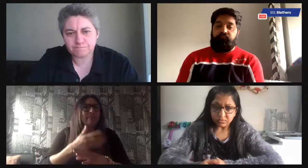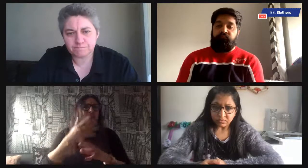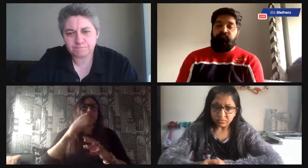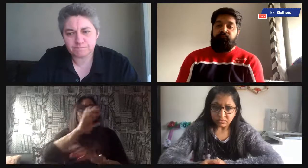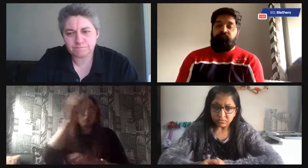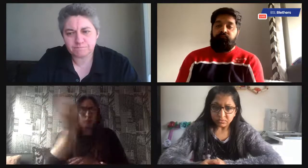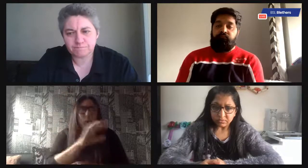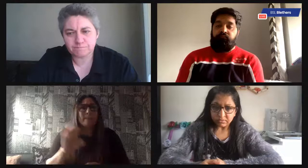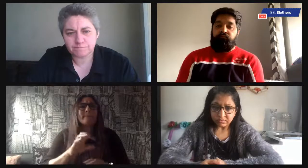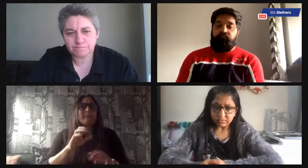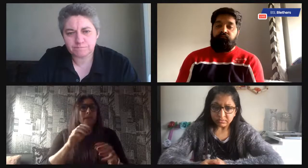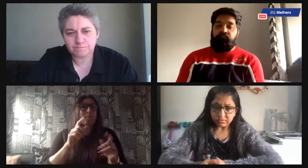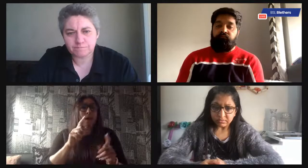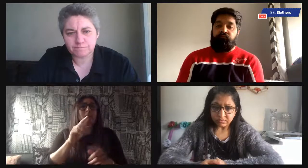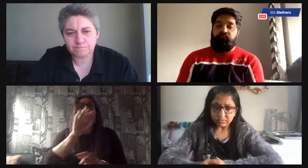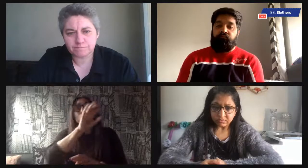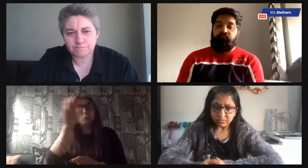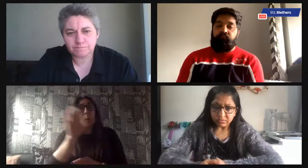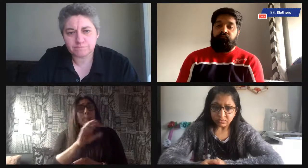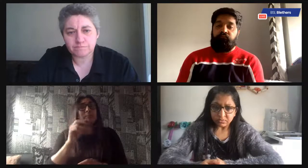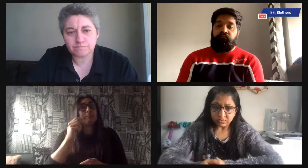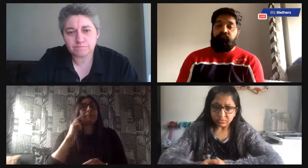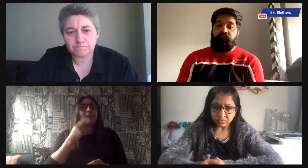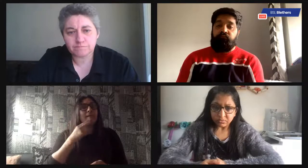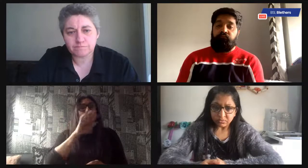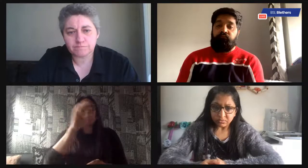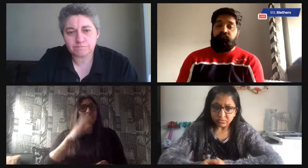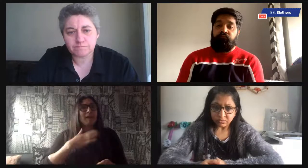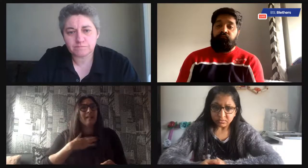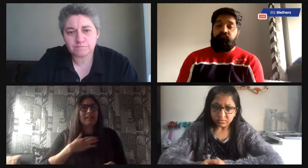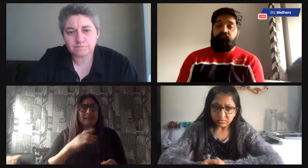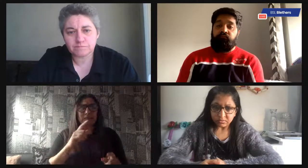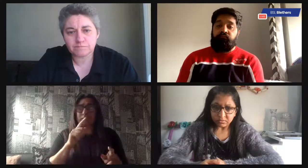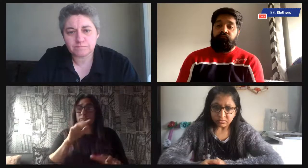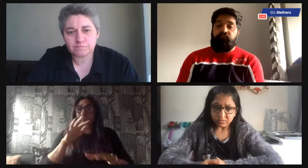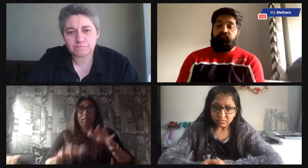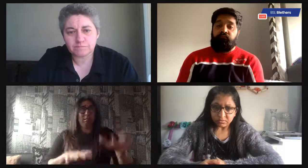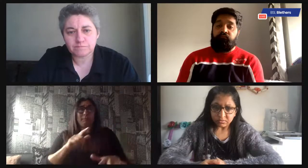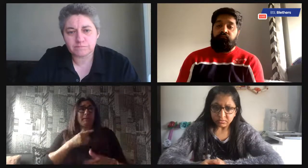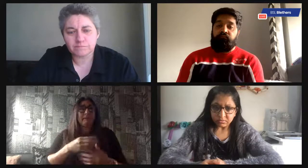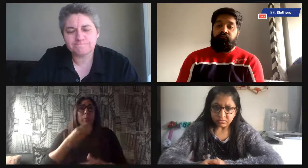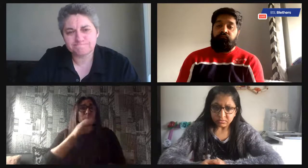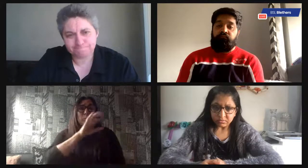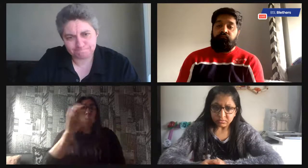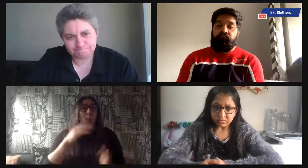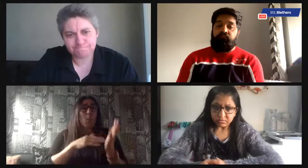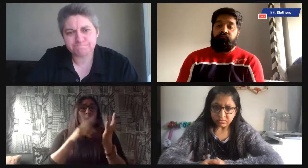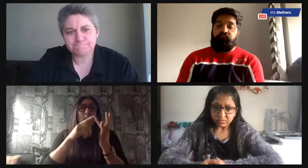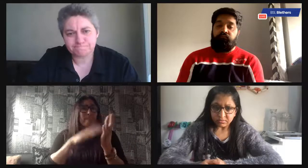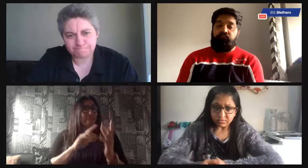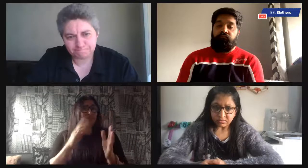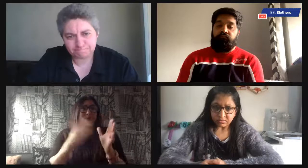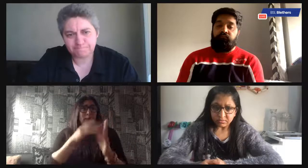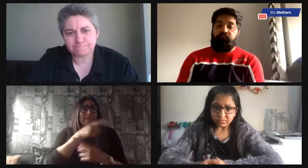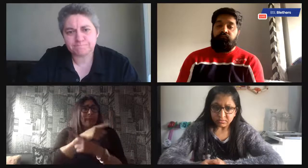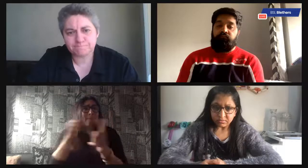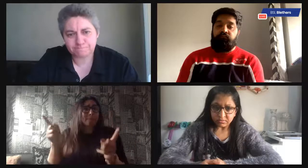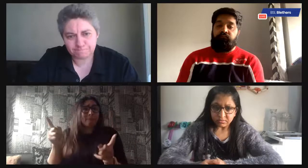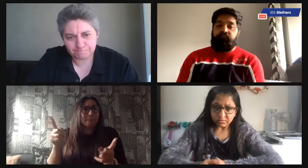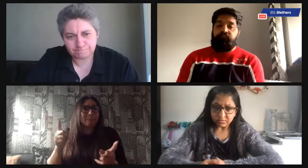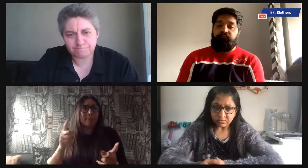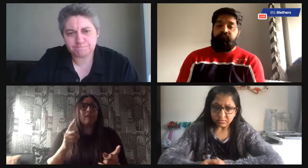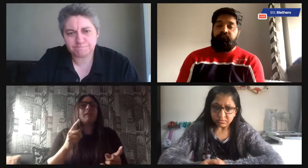by video so that they can, whether it's FaceTime, Zoom, or whatever else. And some deaf people like Zoom, but we have